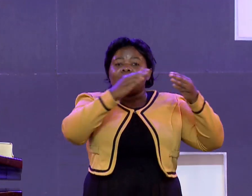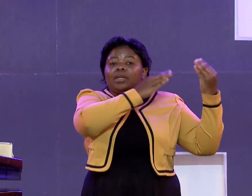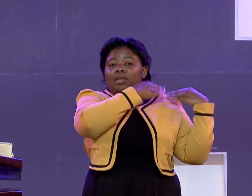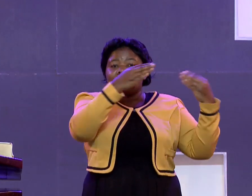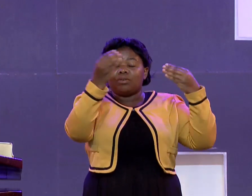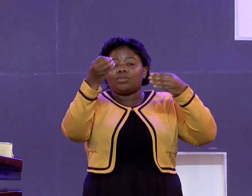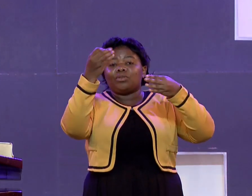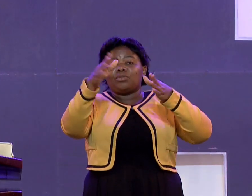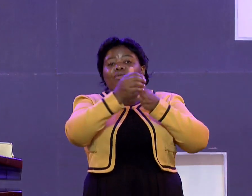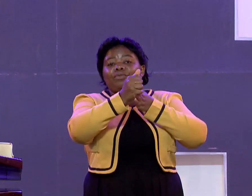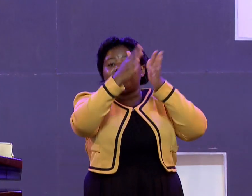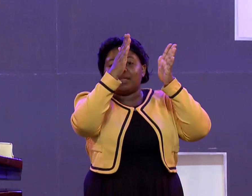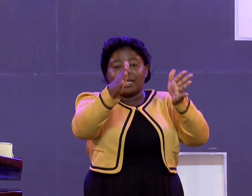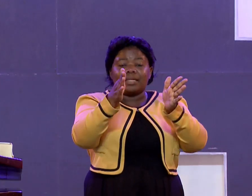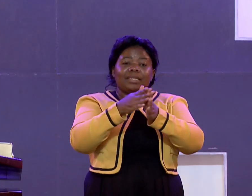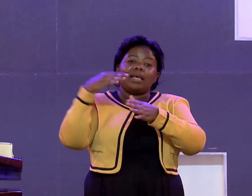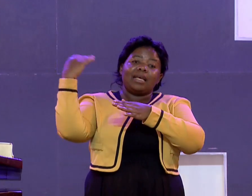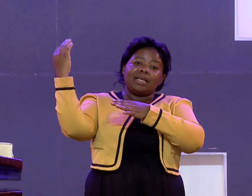are humble for God.